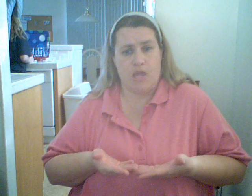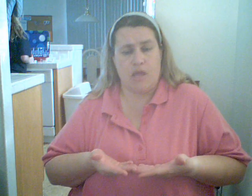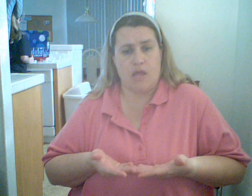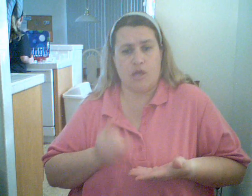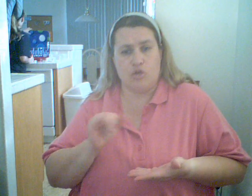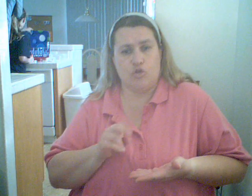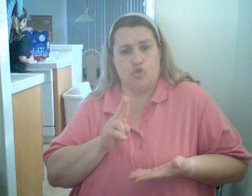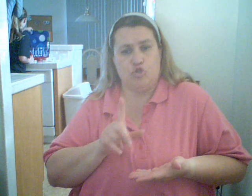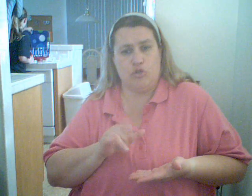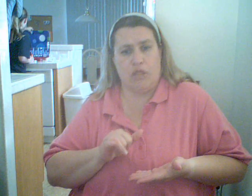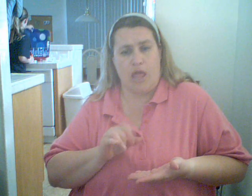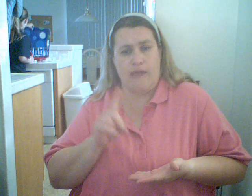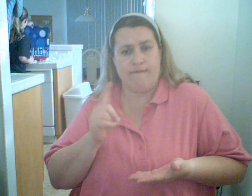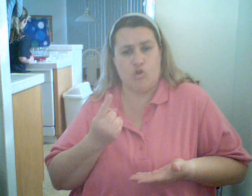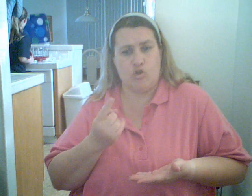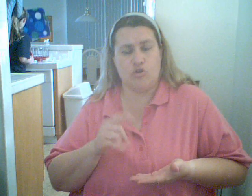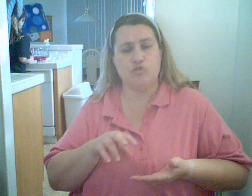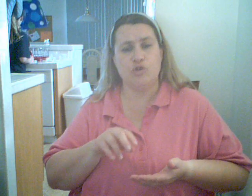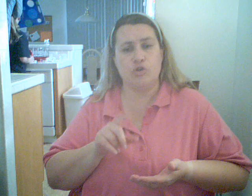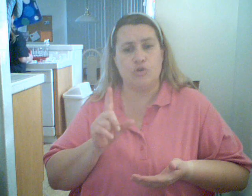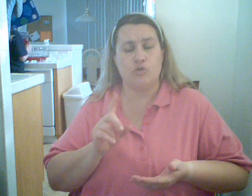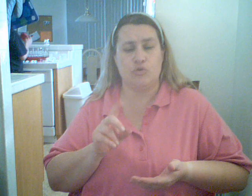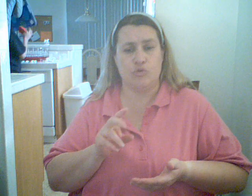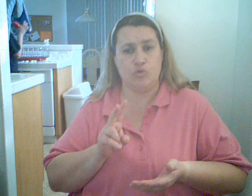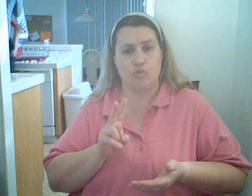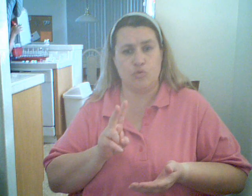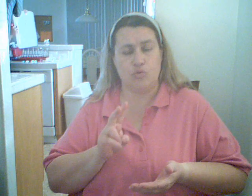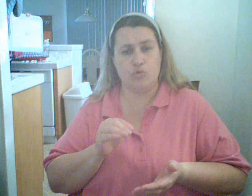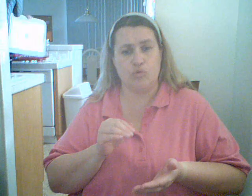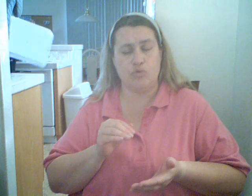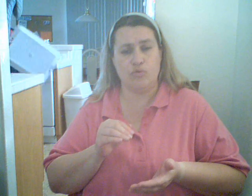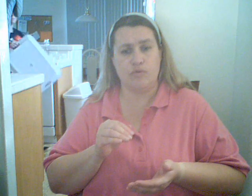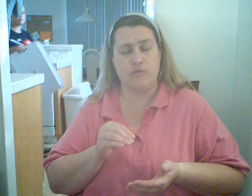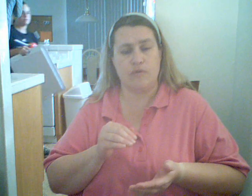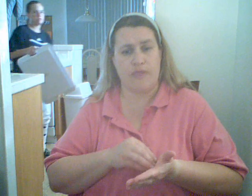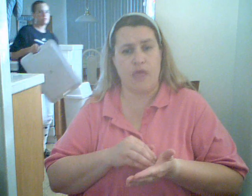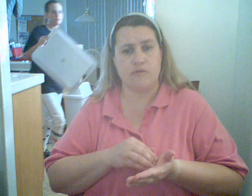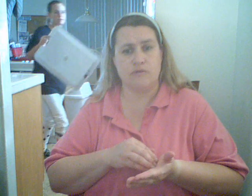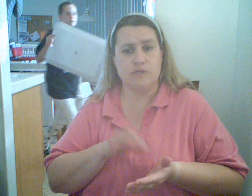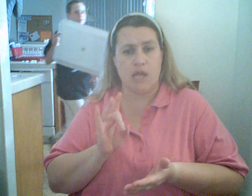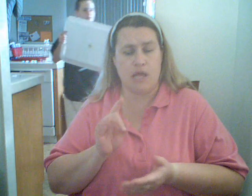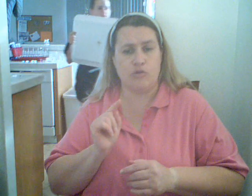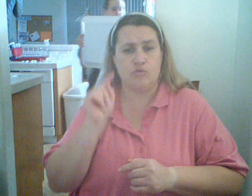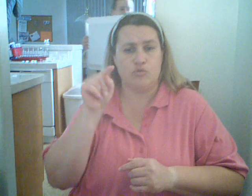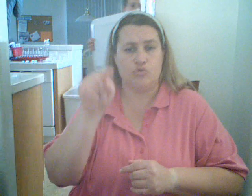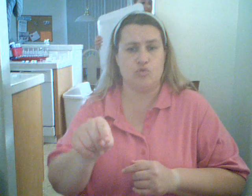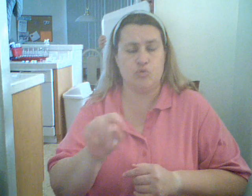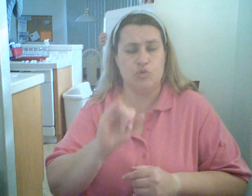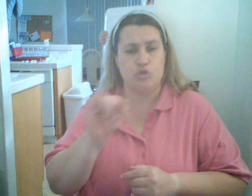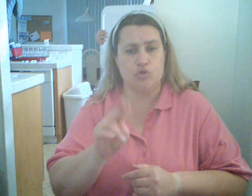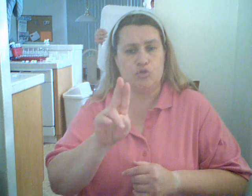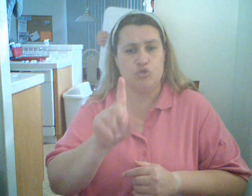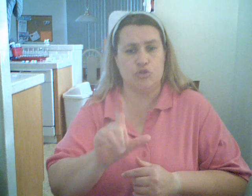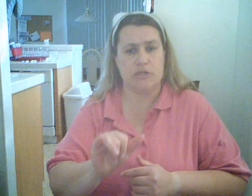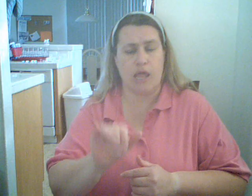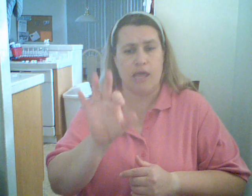July 1st of 2012, if you do not have an NIC certification at that point in time, you